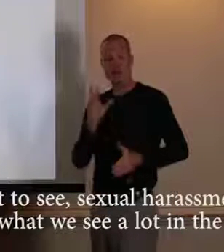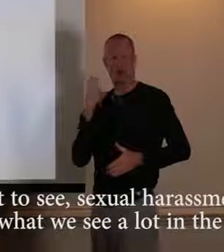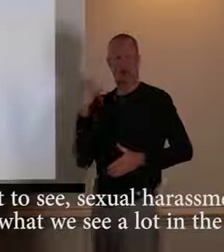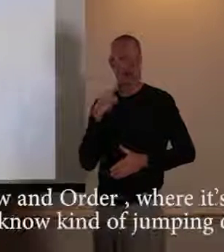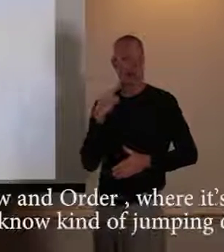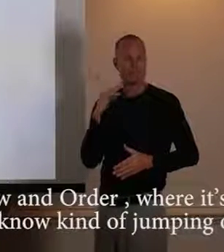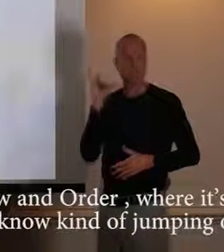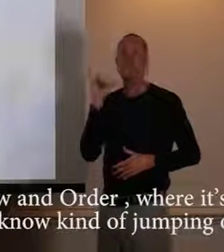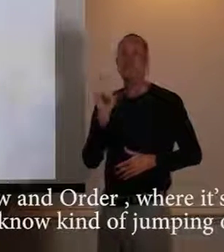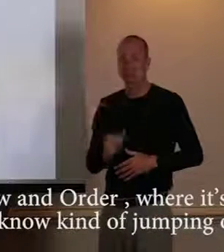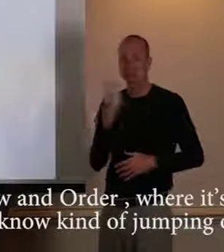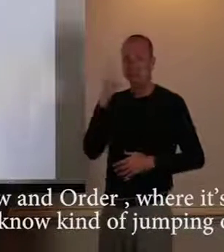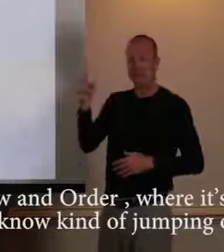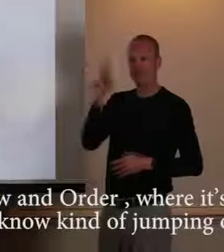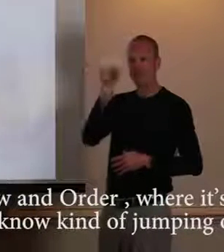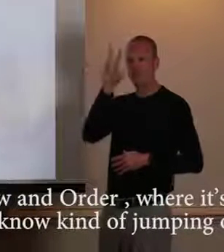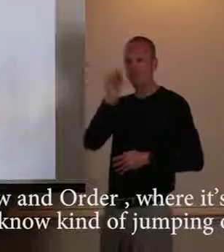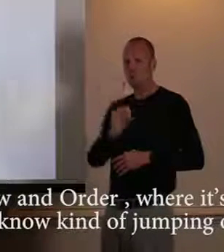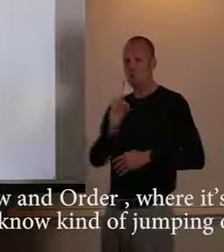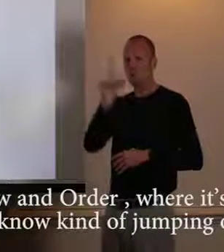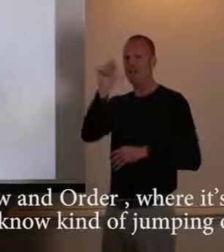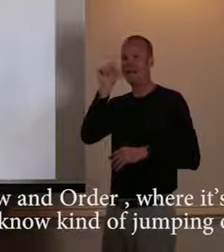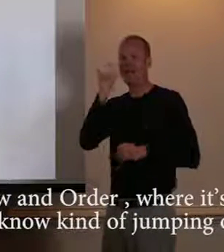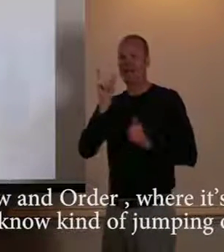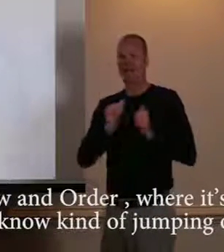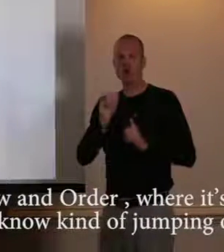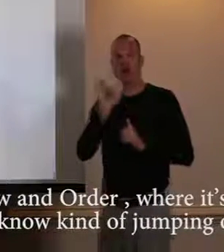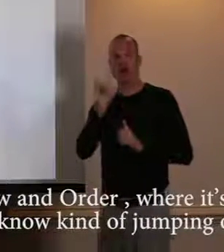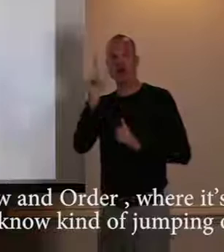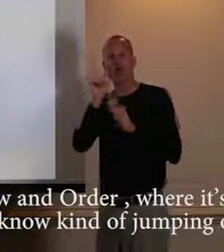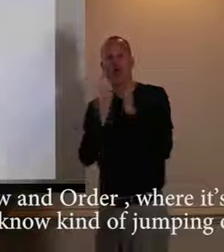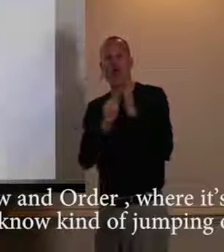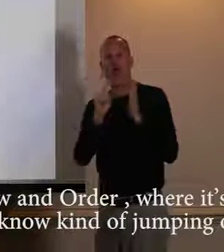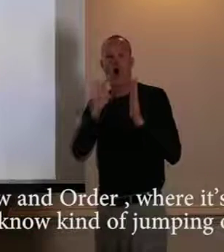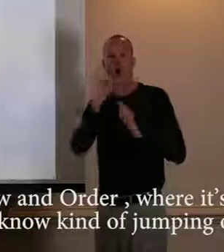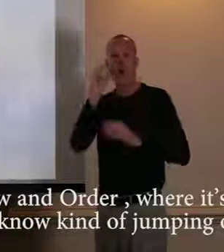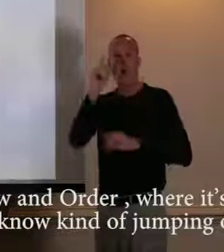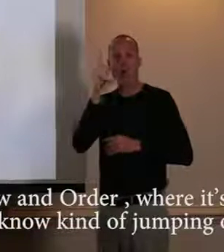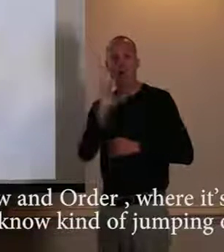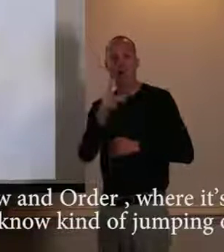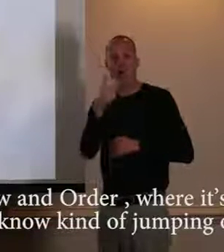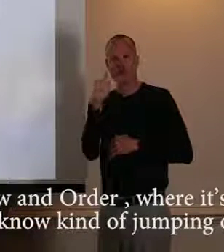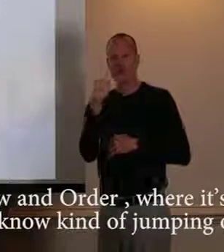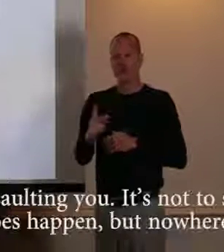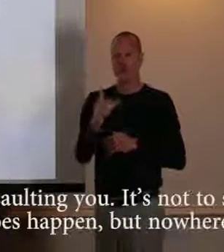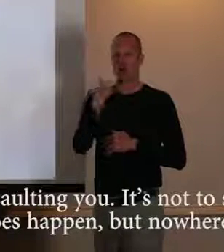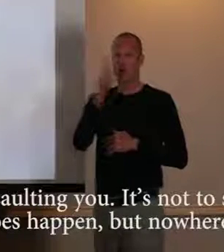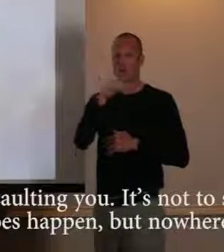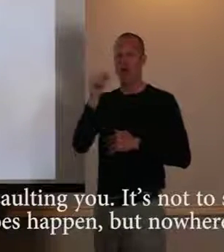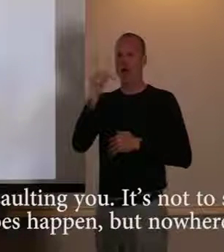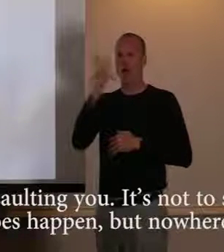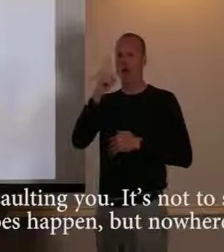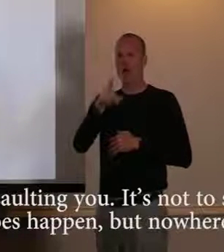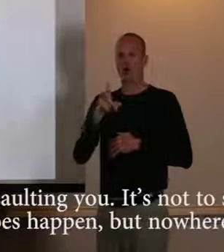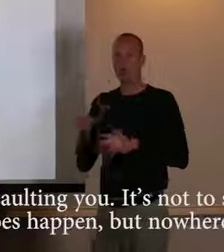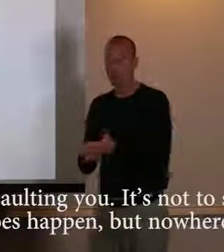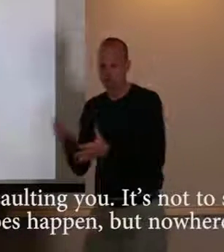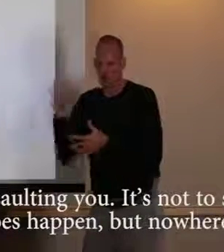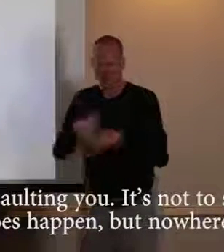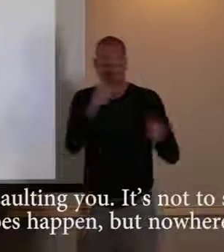the news or on TV shows like Law and Order, where it's someone you literally do not know, kind of jumping out of the bushes, grabbing you and assaulting you.